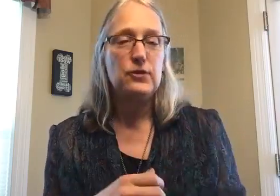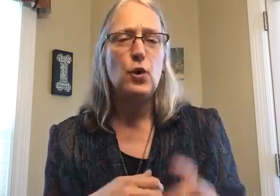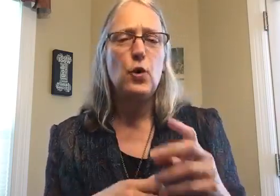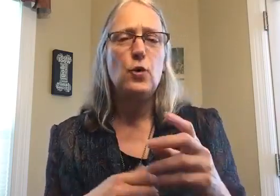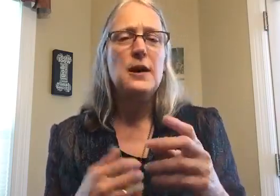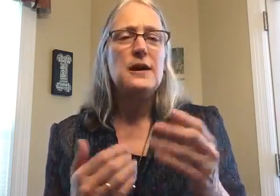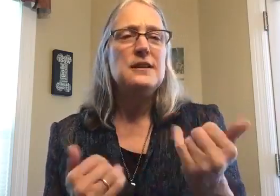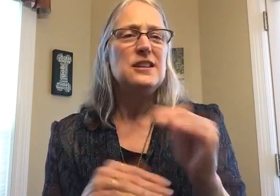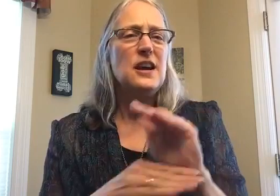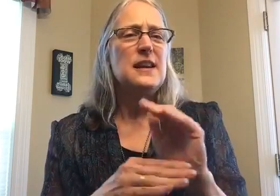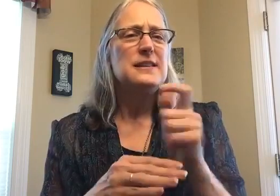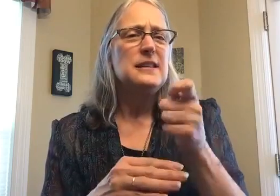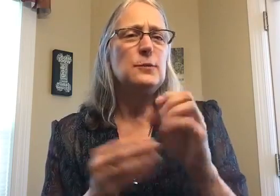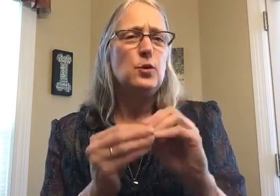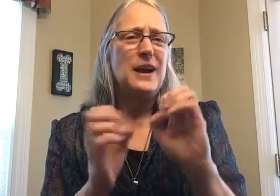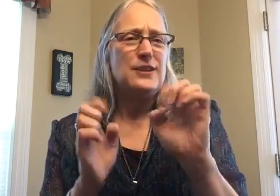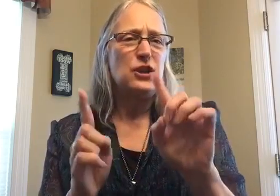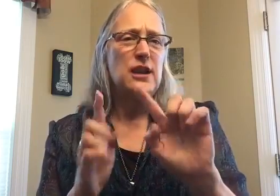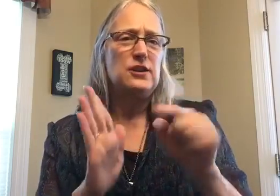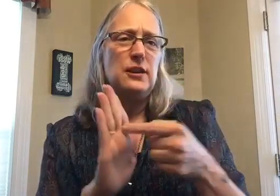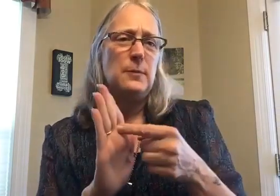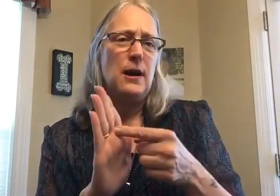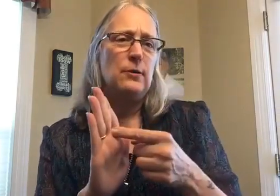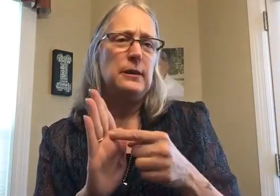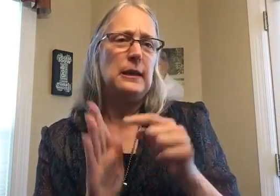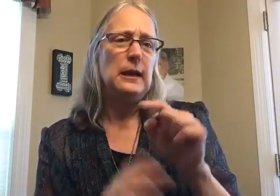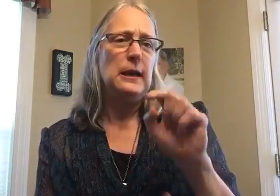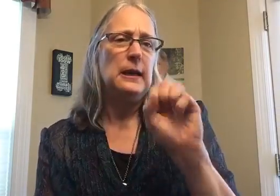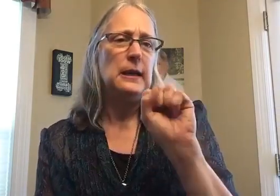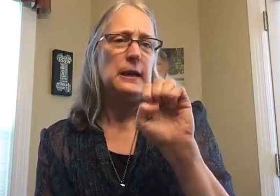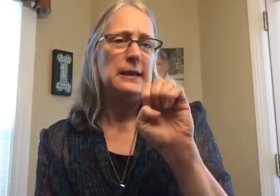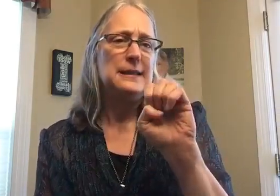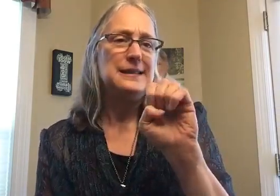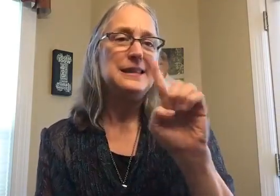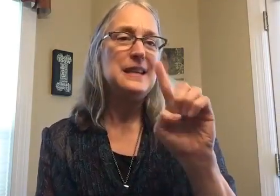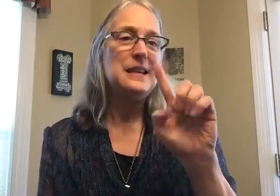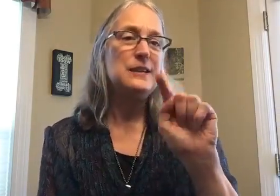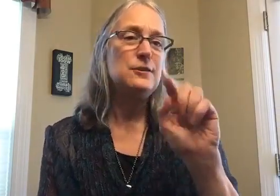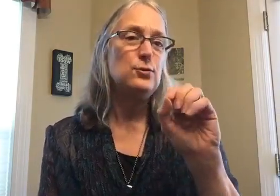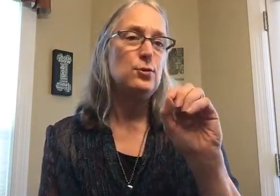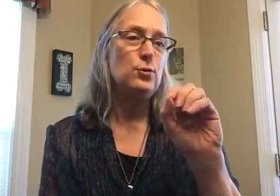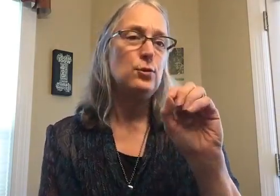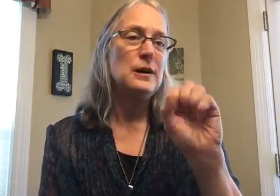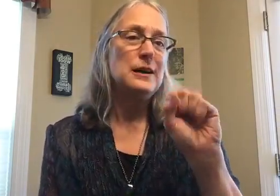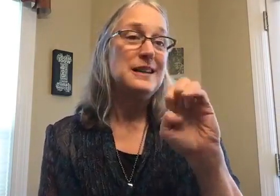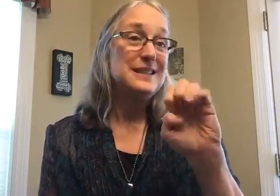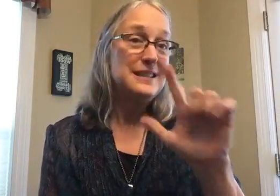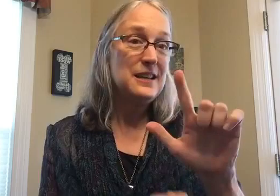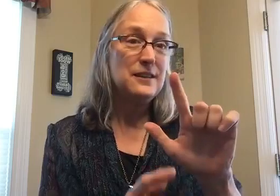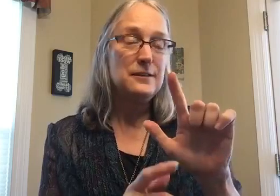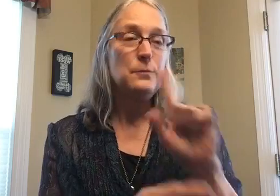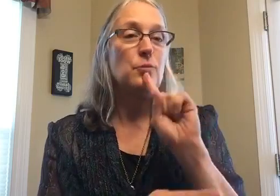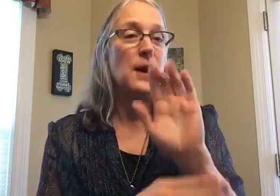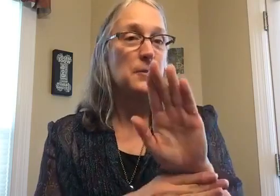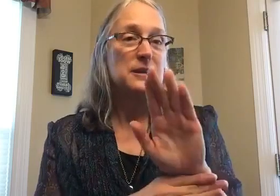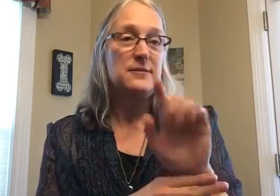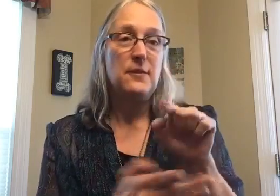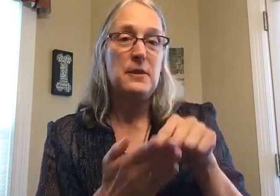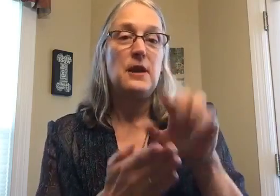So tonight is a little more education about the seed to seal promise from the